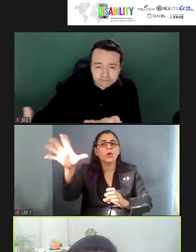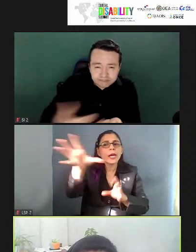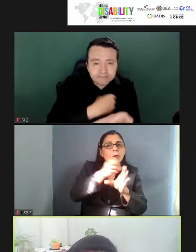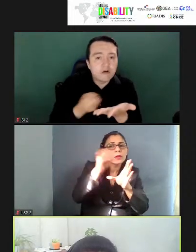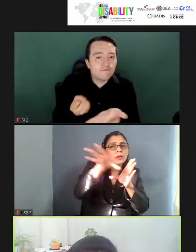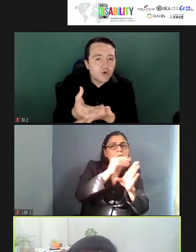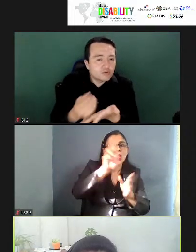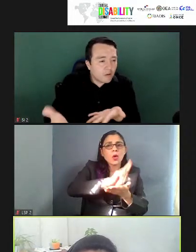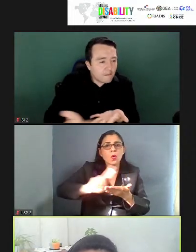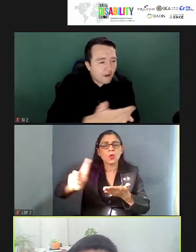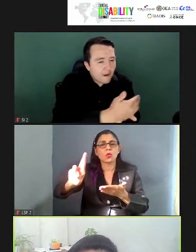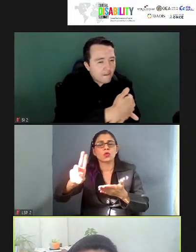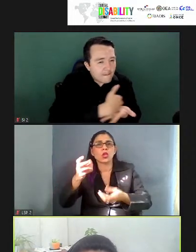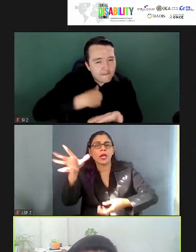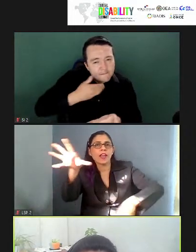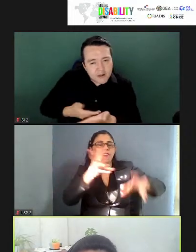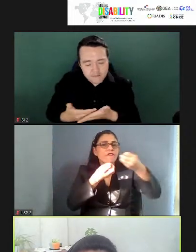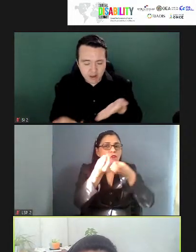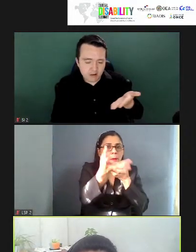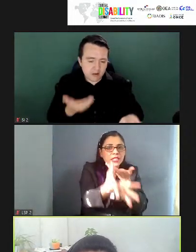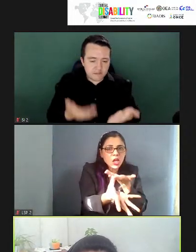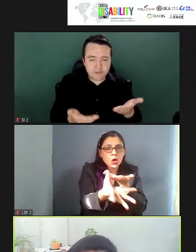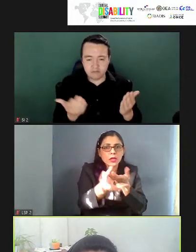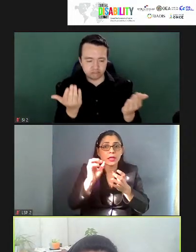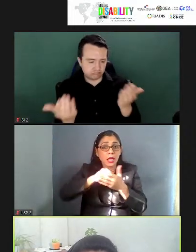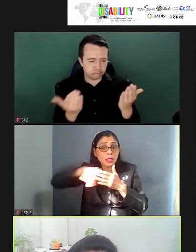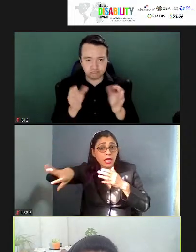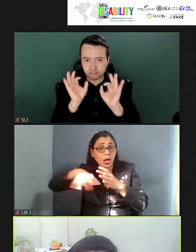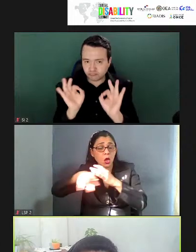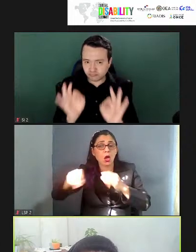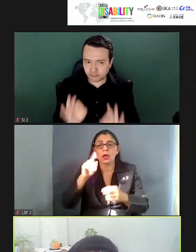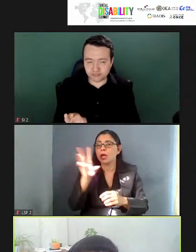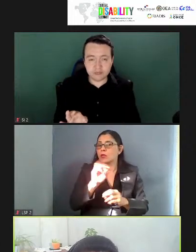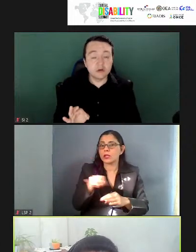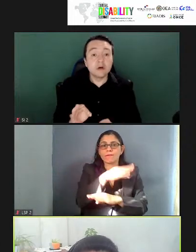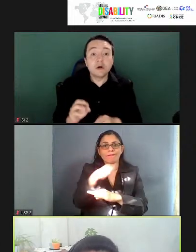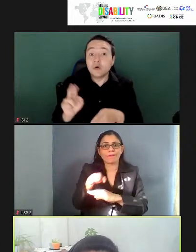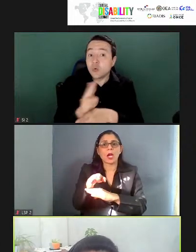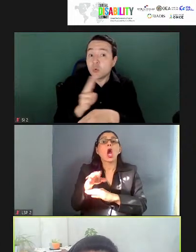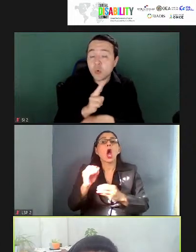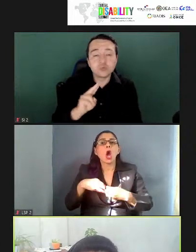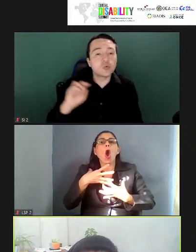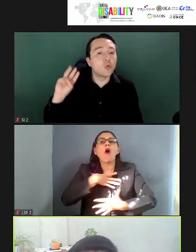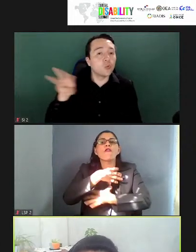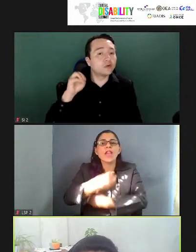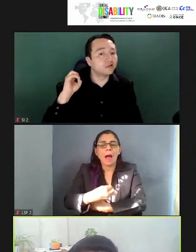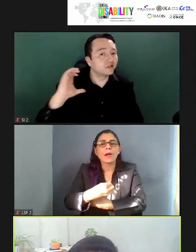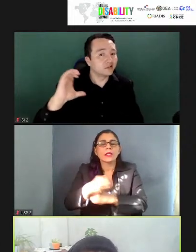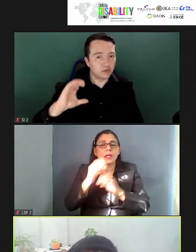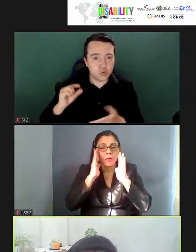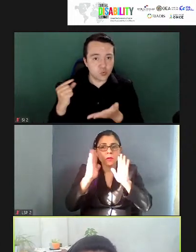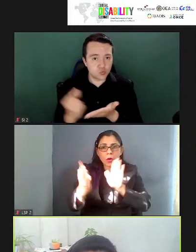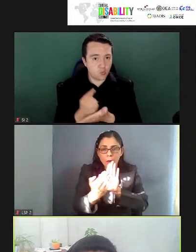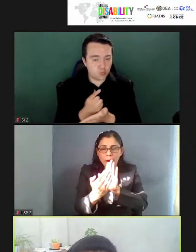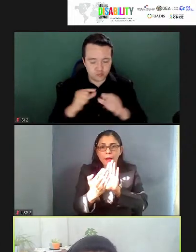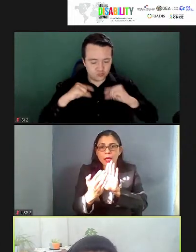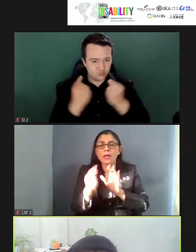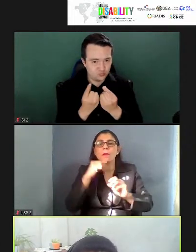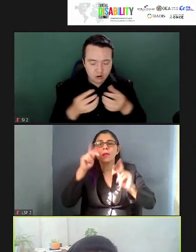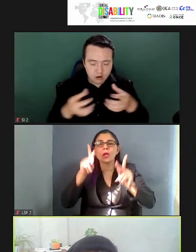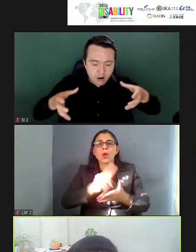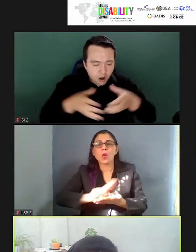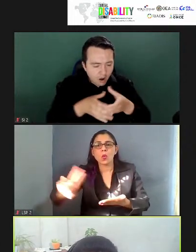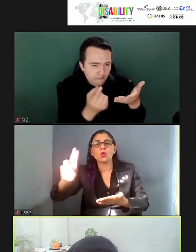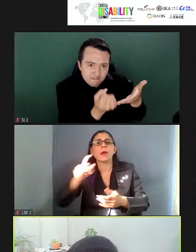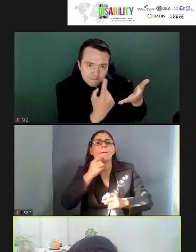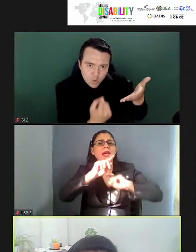appropriate disaggregate trustworthy and comparable data with the use of the questions of the washington group taking into account